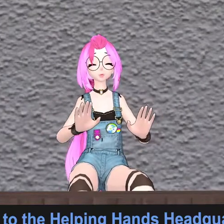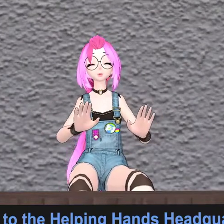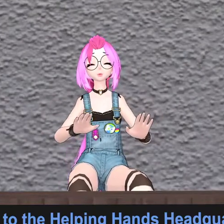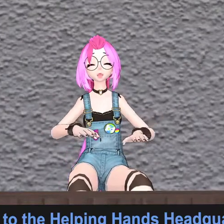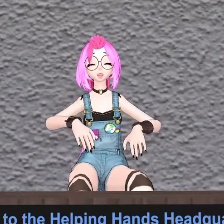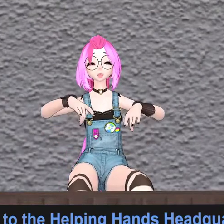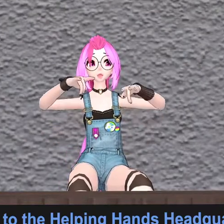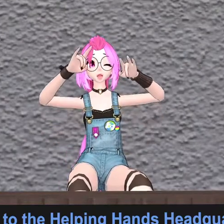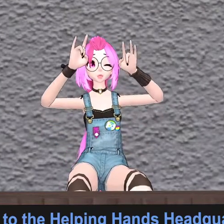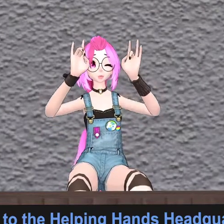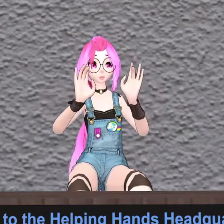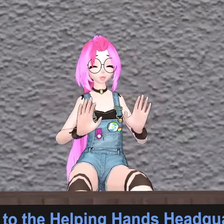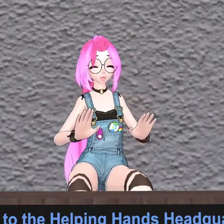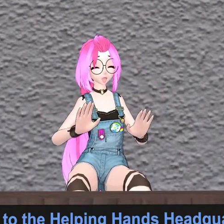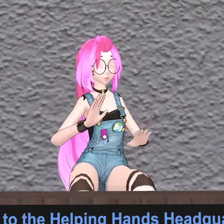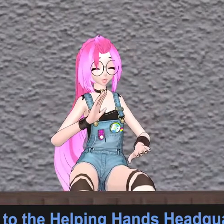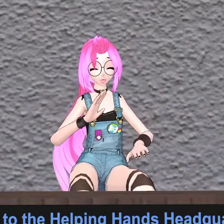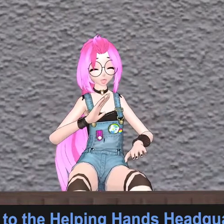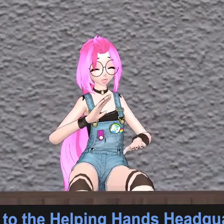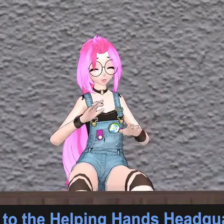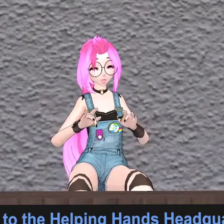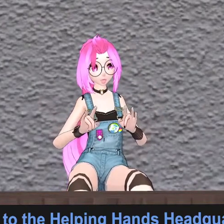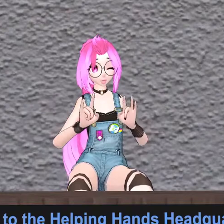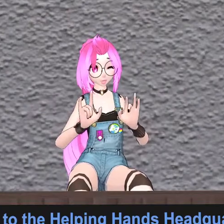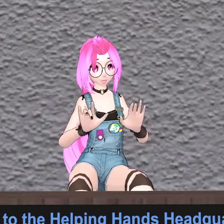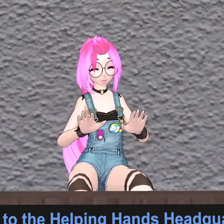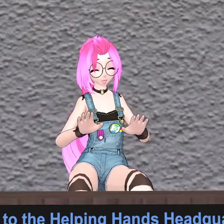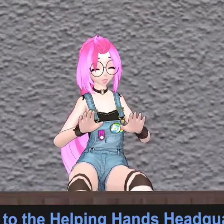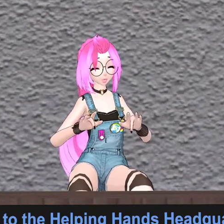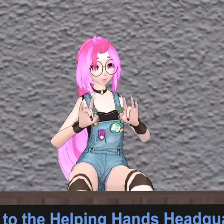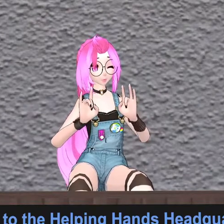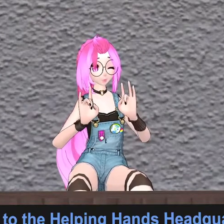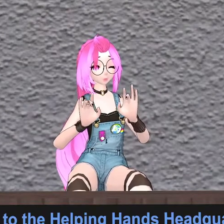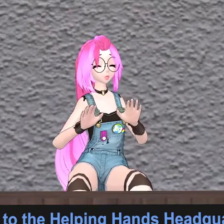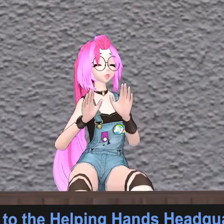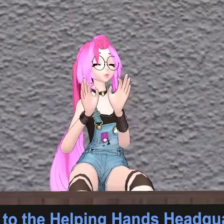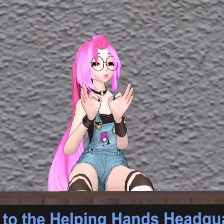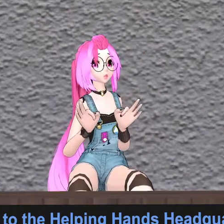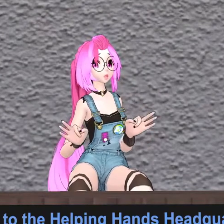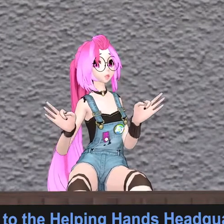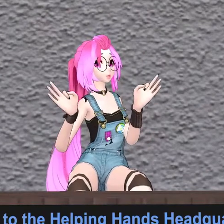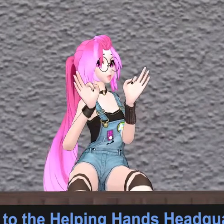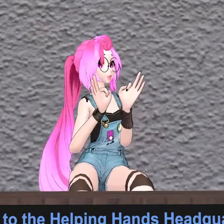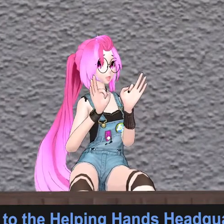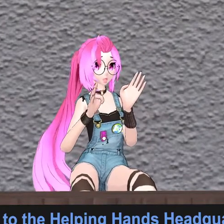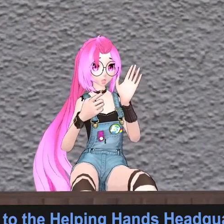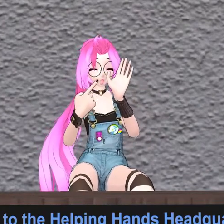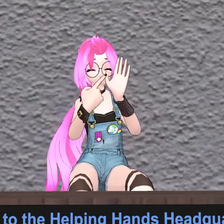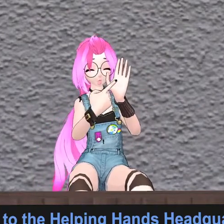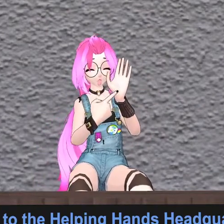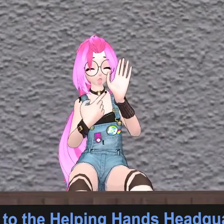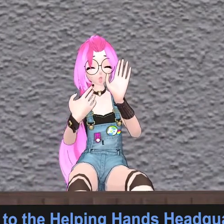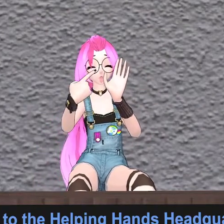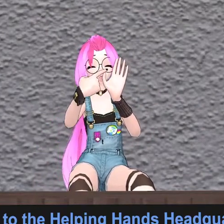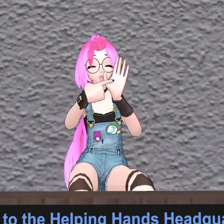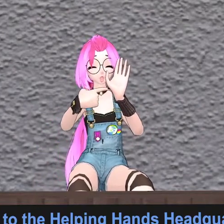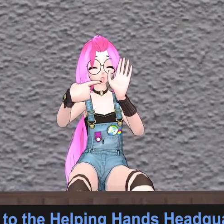it, you're going up, down, that's fine. Or if you just want to go like that. It's really important, though, your palm